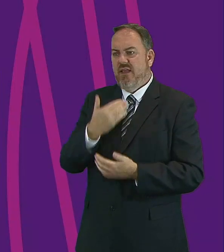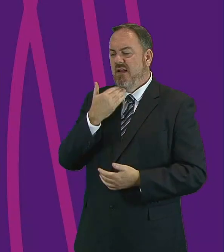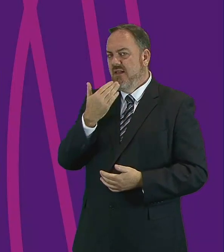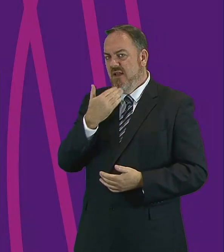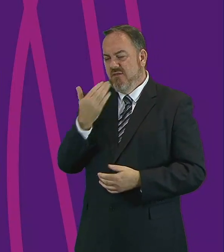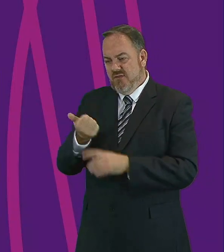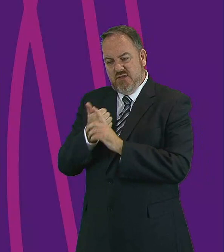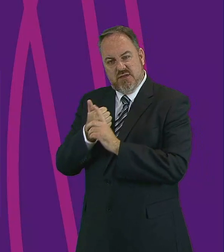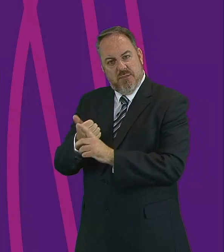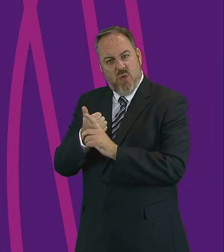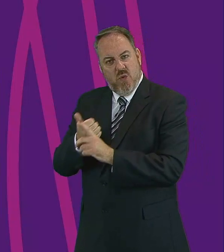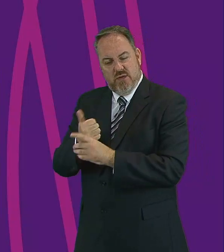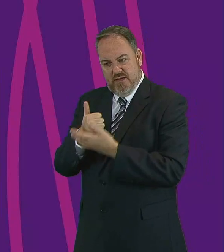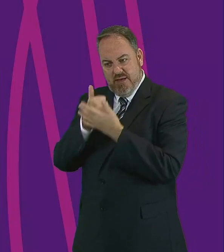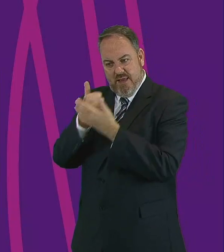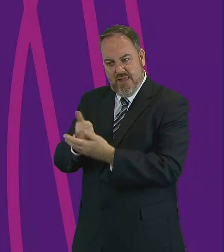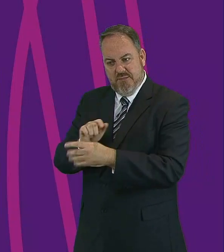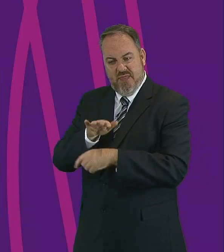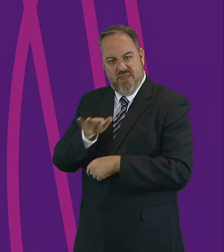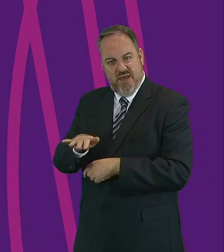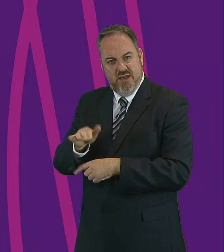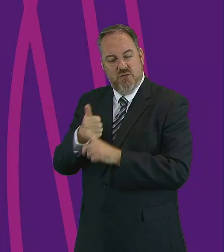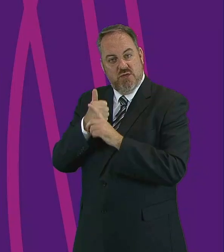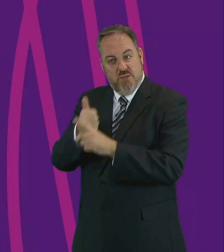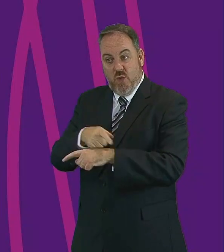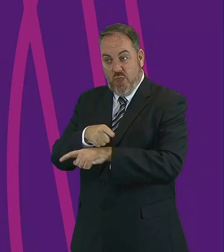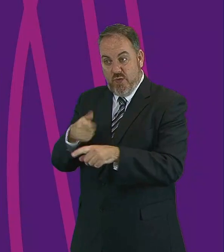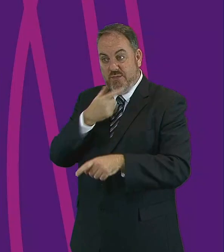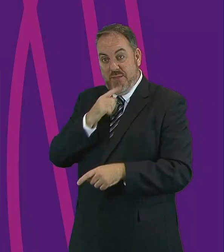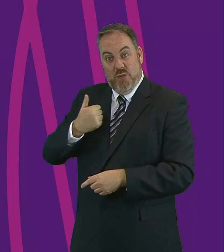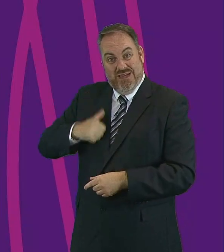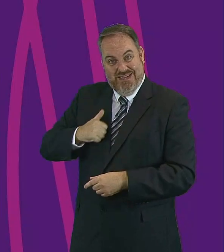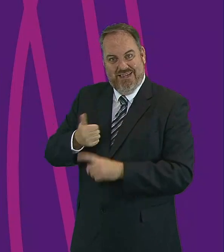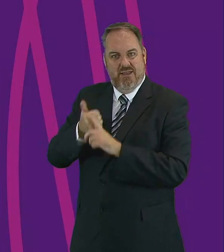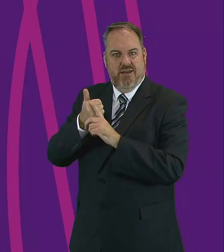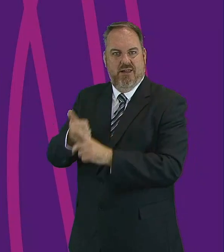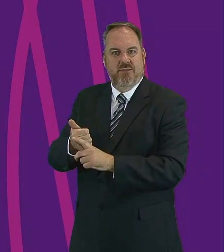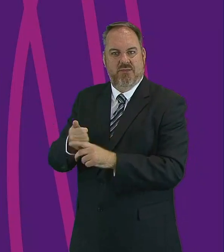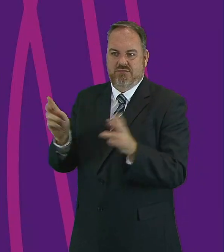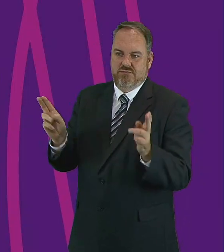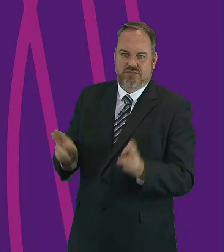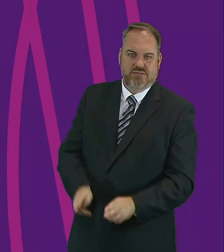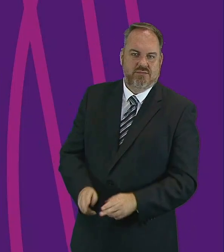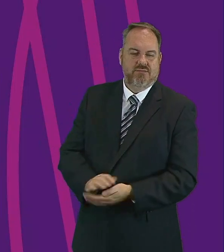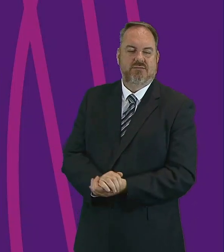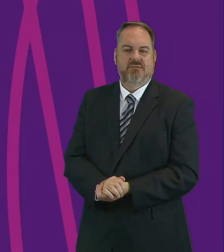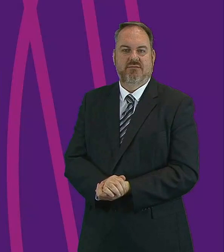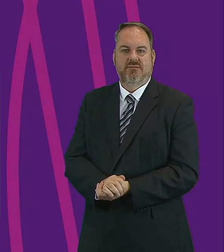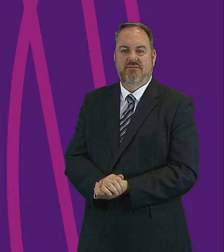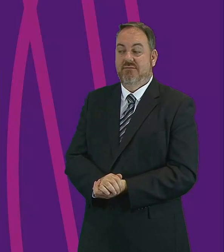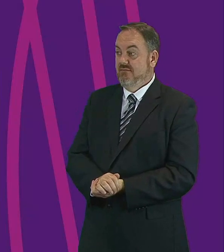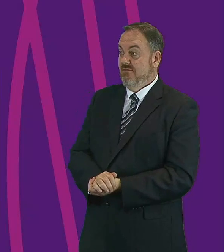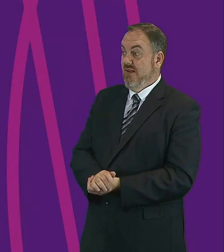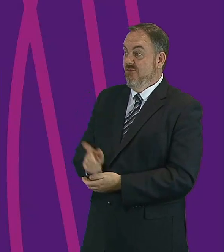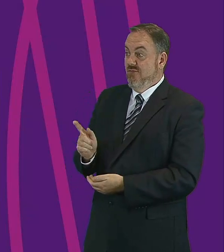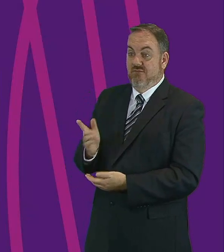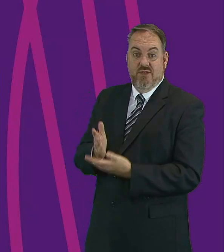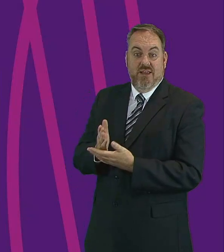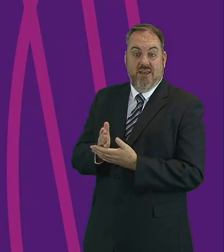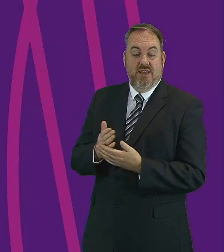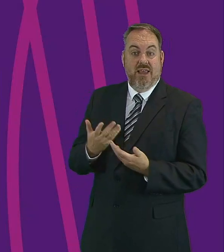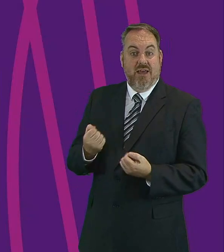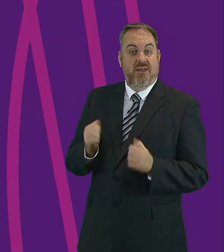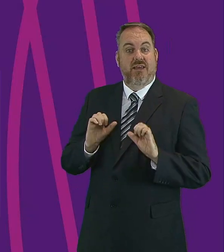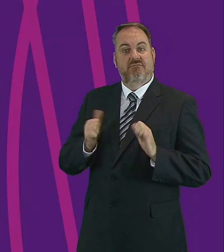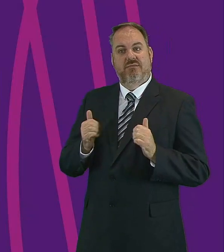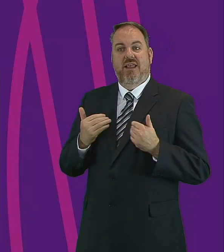and help is afforded to those who need it most? First Minister. Obesity and healthy weight is a serious issue for all of us